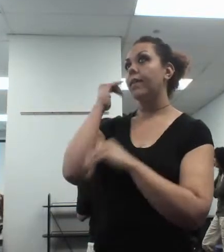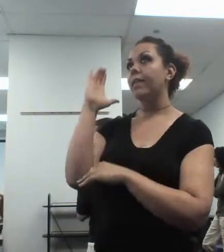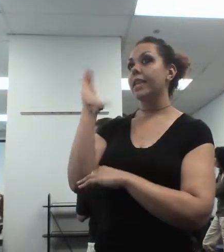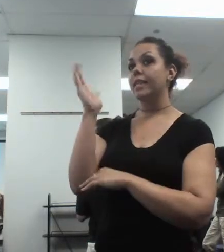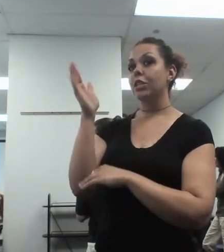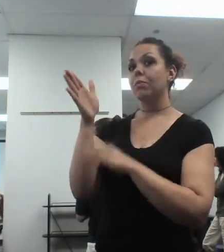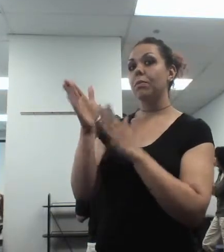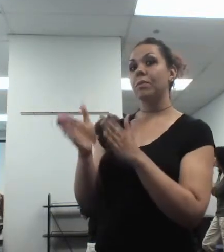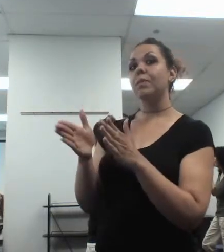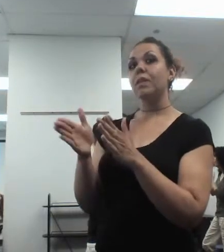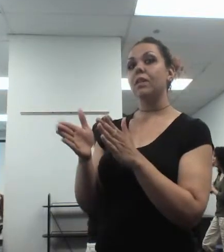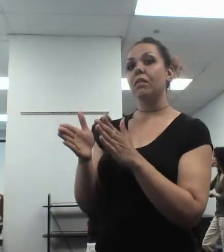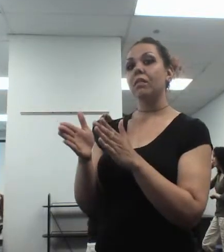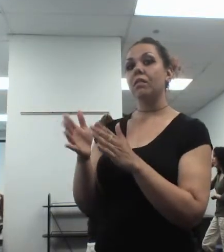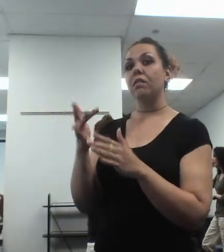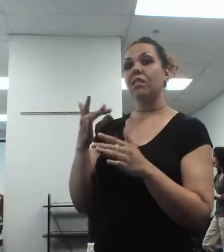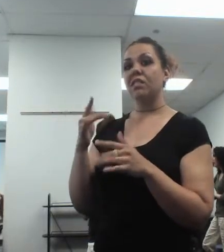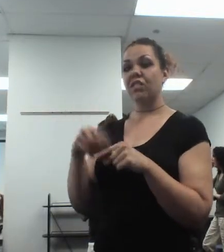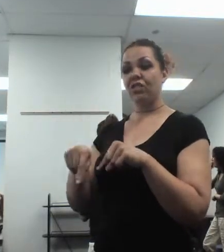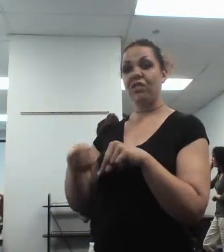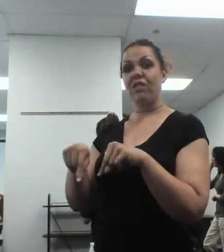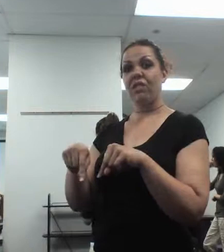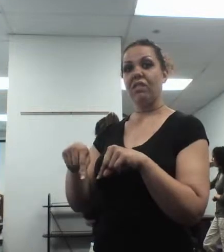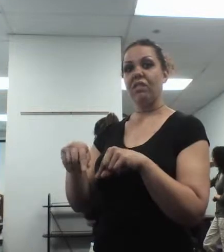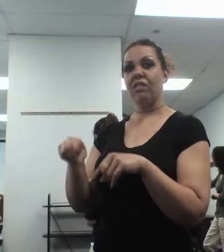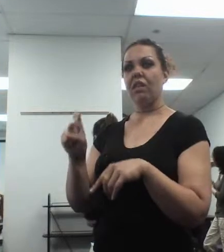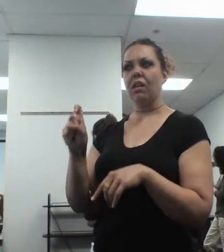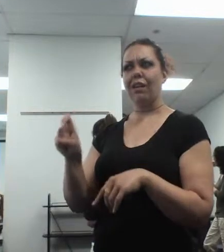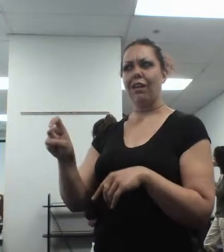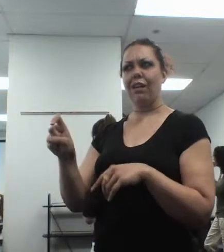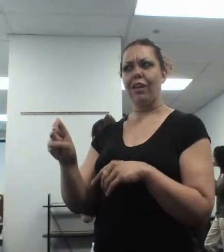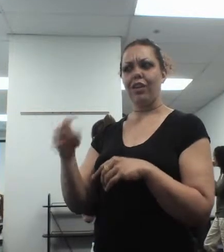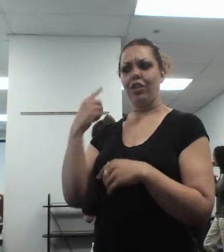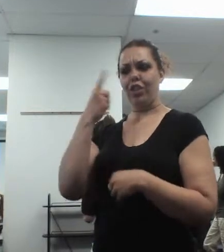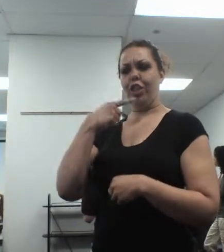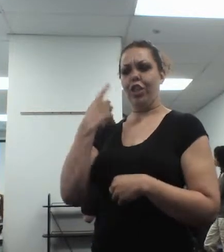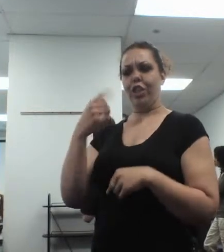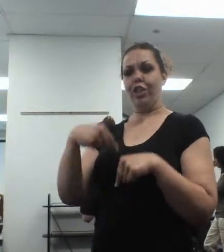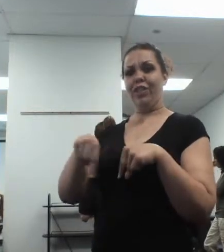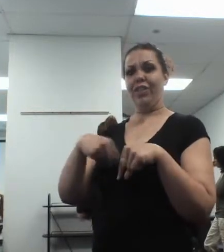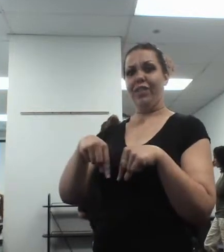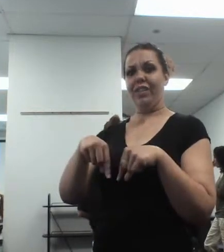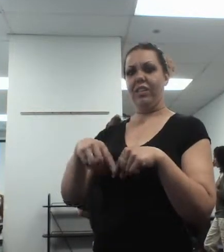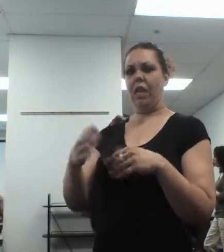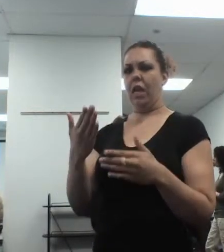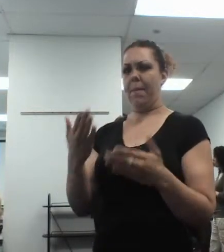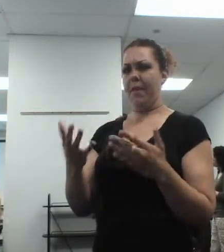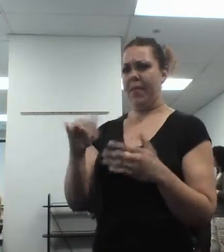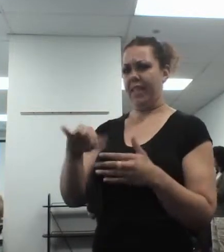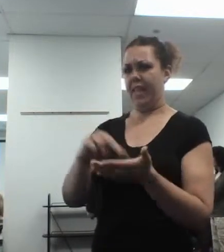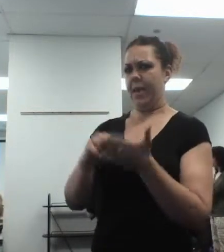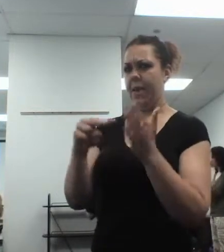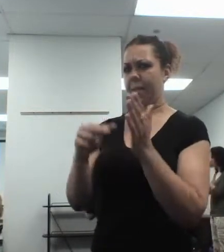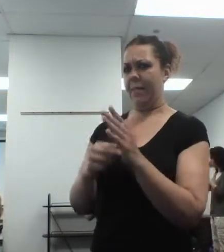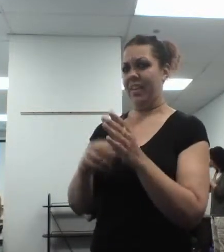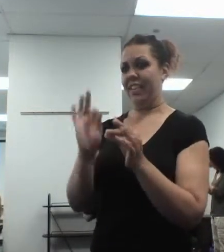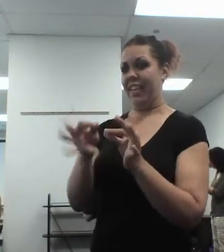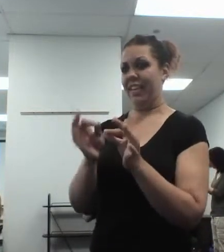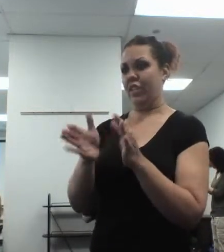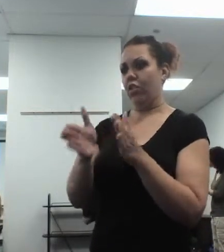should look nervous too. Mm-hmm. And I feel like, would that ever look like you were a nervous interpreter? Maybe if you're like, I mean,